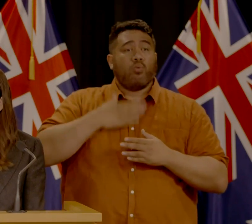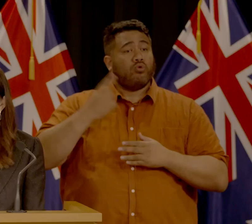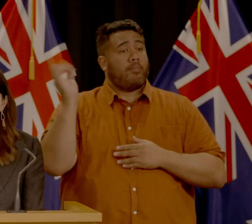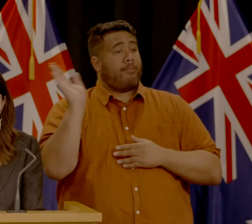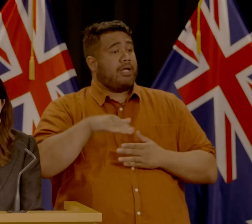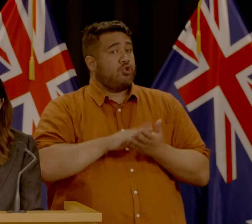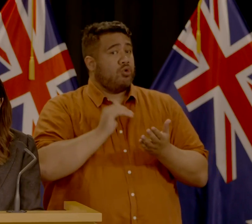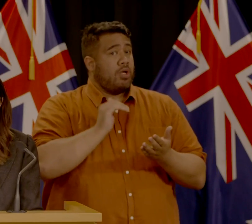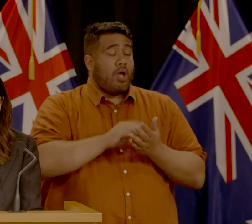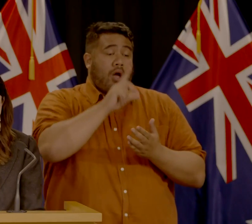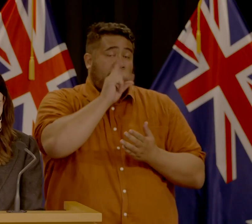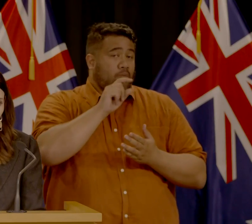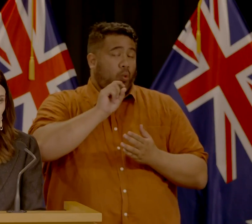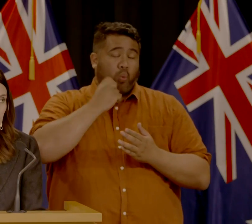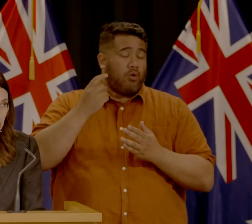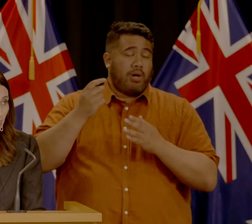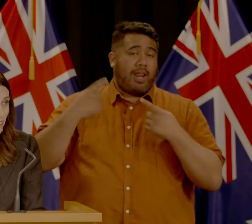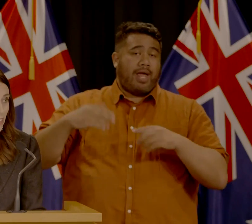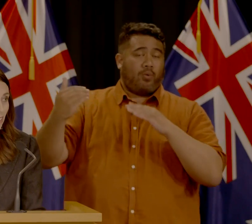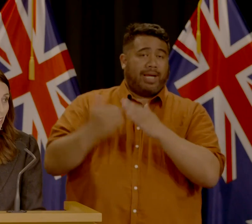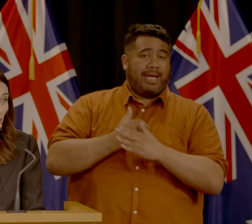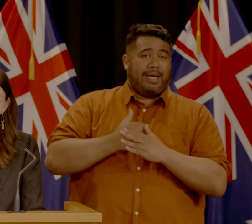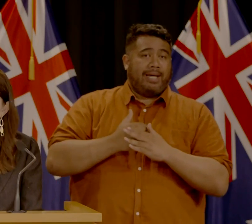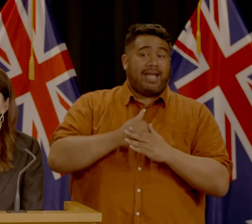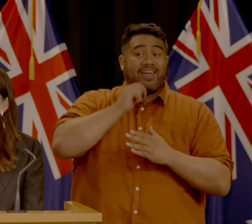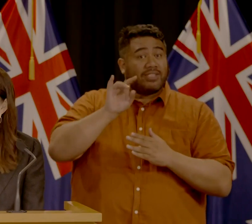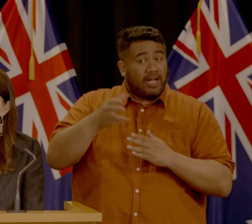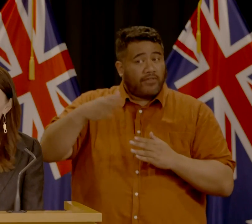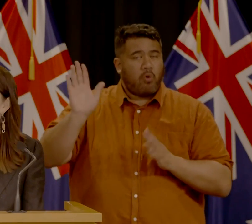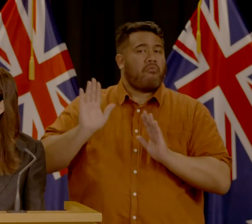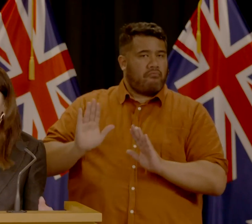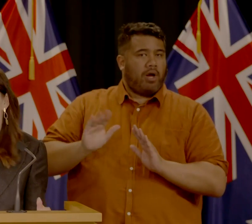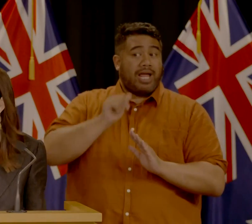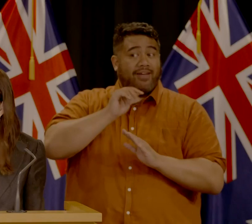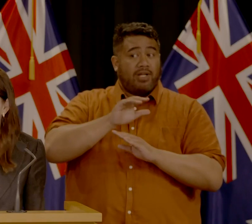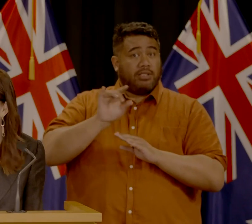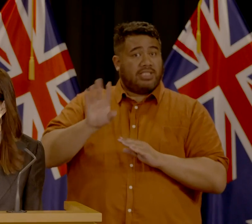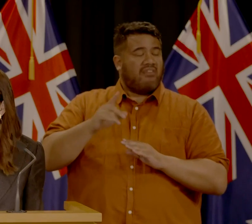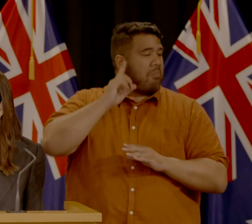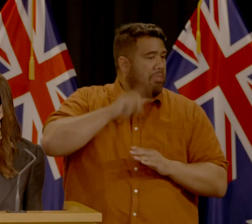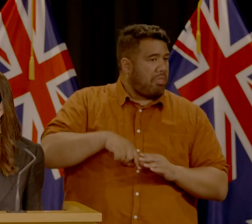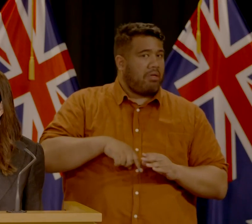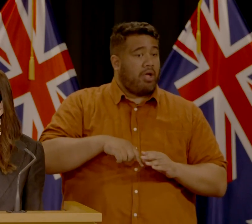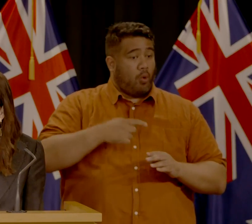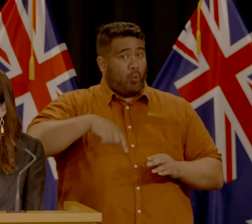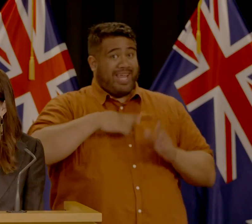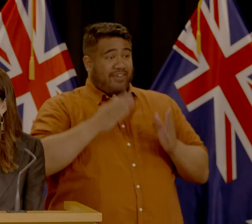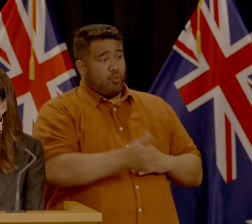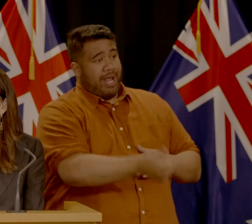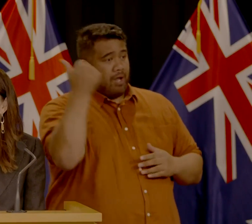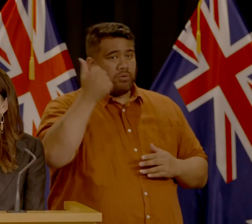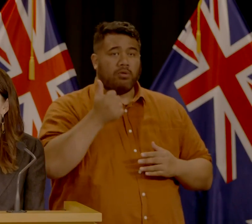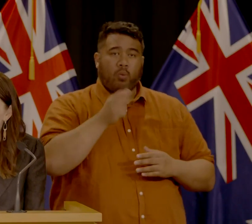many other countries. I consider this really a message and warning to those who choose to come to New